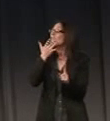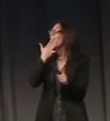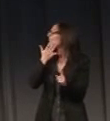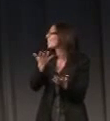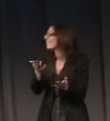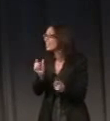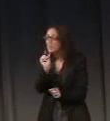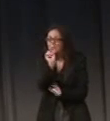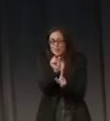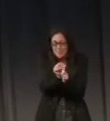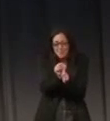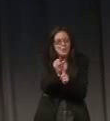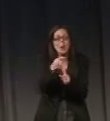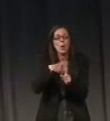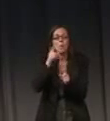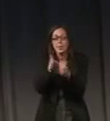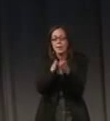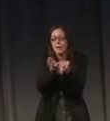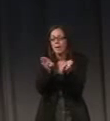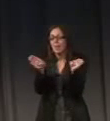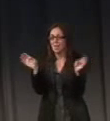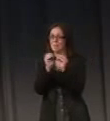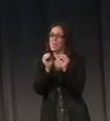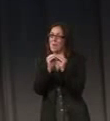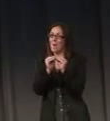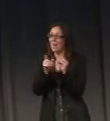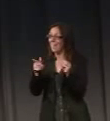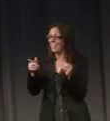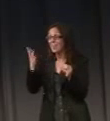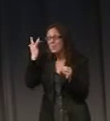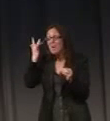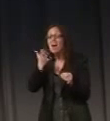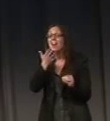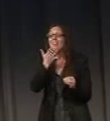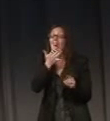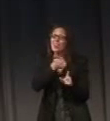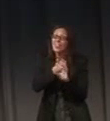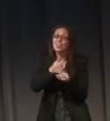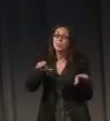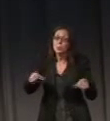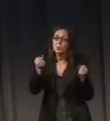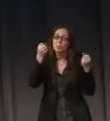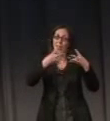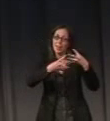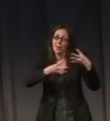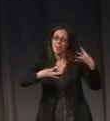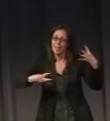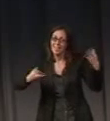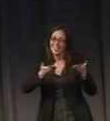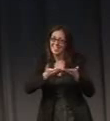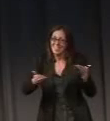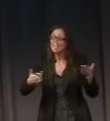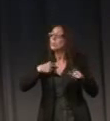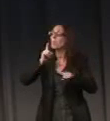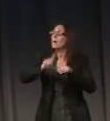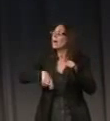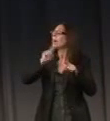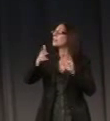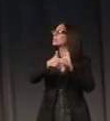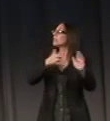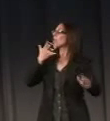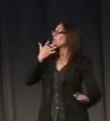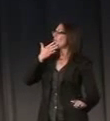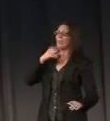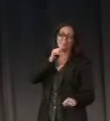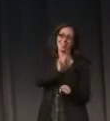more and more things that color is for, we're going to become more and more in need of a bigger arsenal of ways